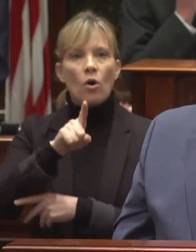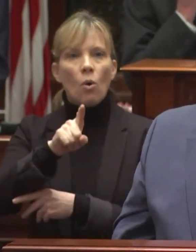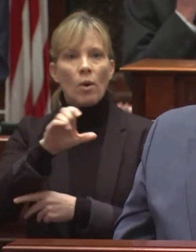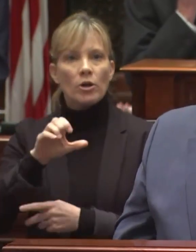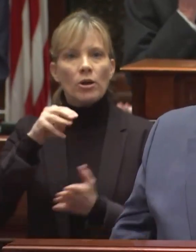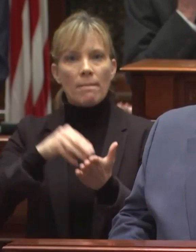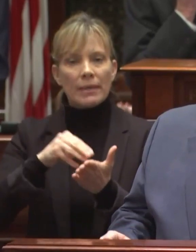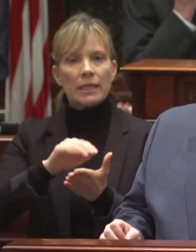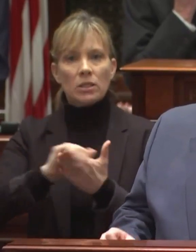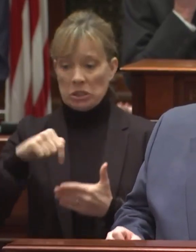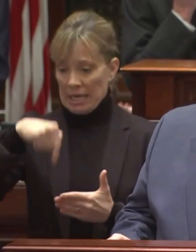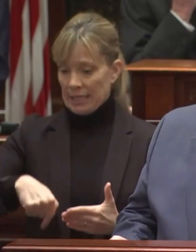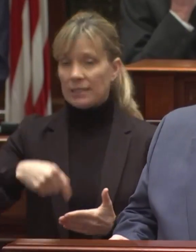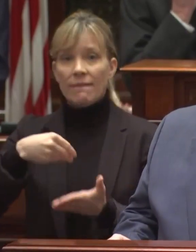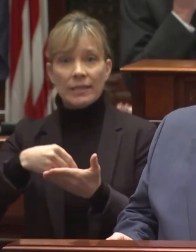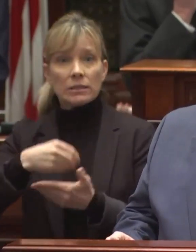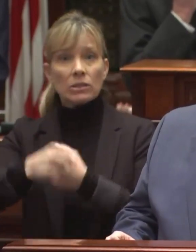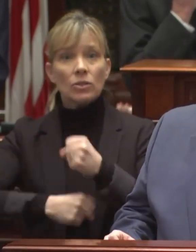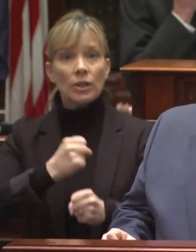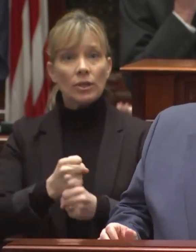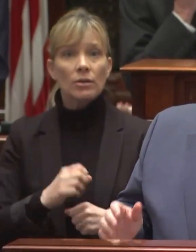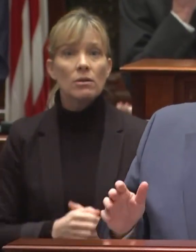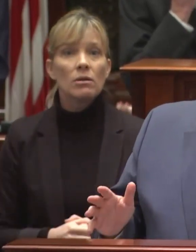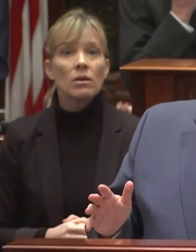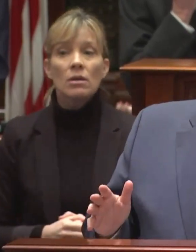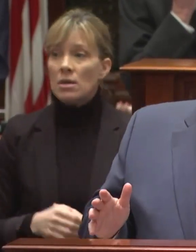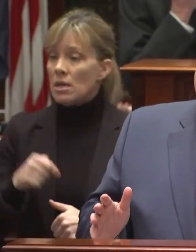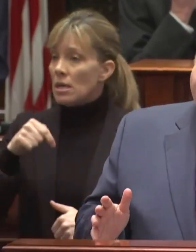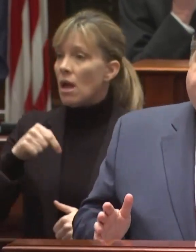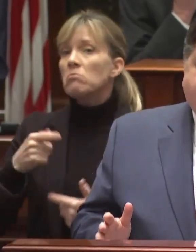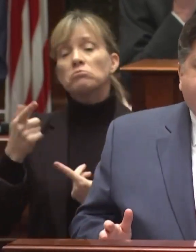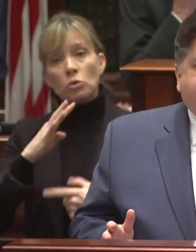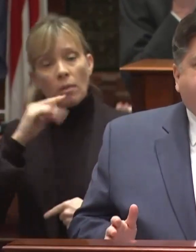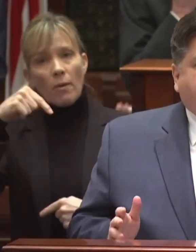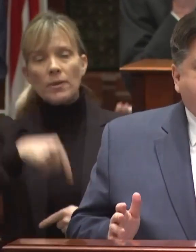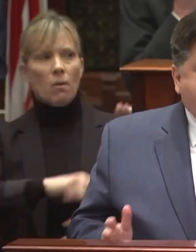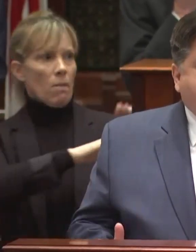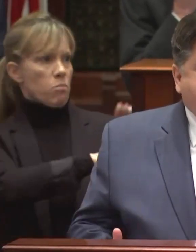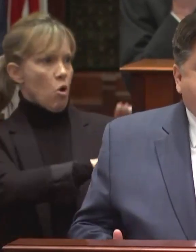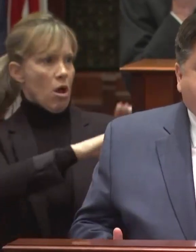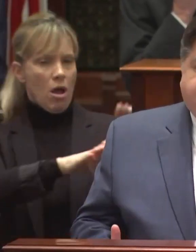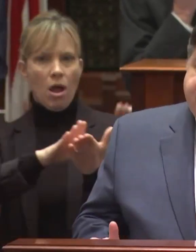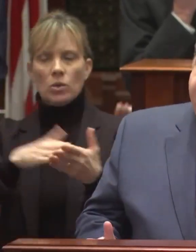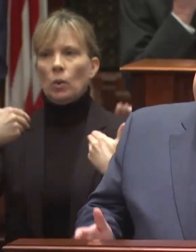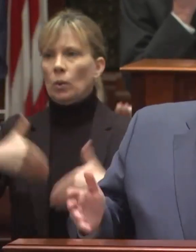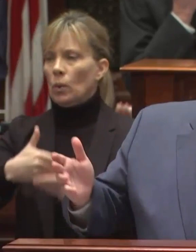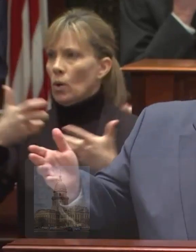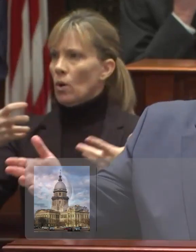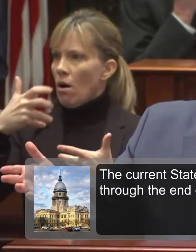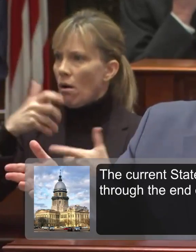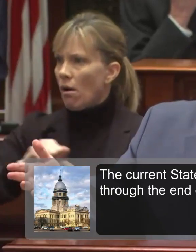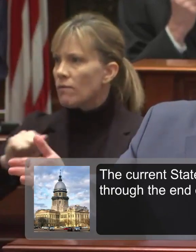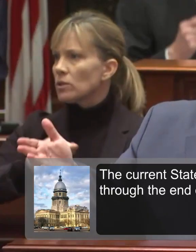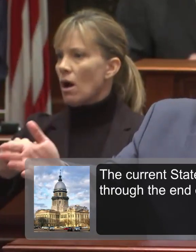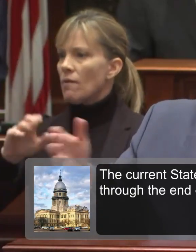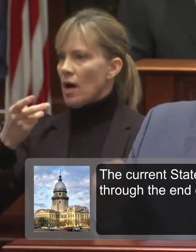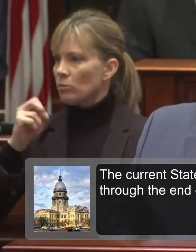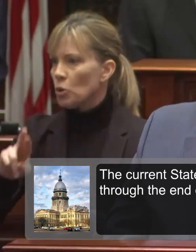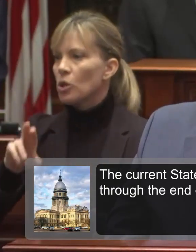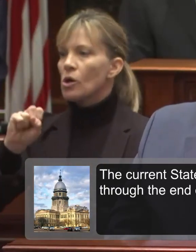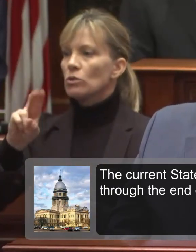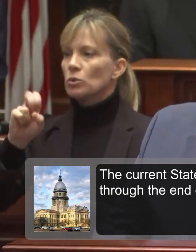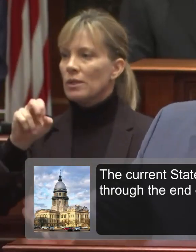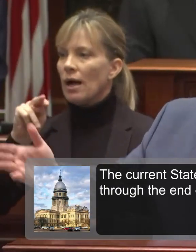$100 million this fiscal year. In this regard, I want to praise the tremendous efforts of our comptroller,